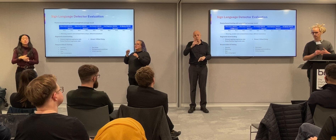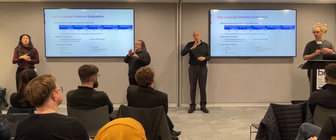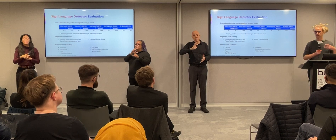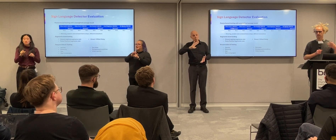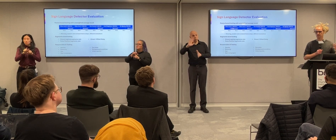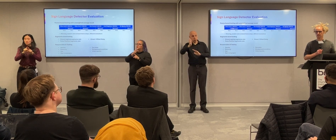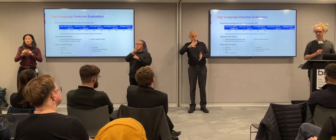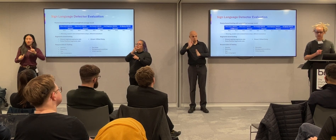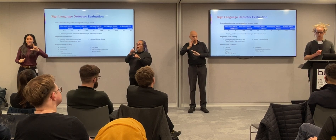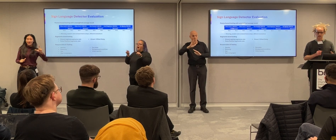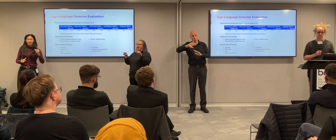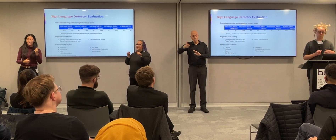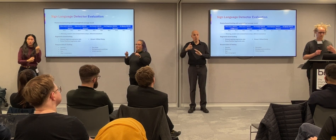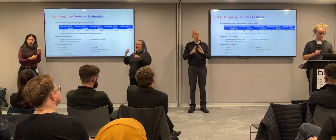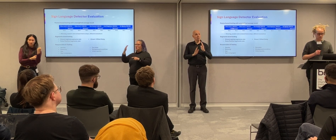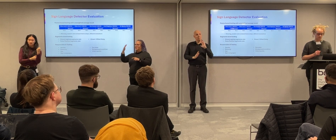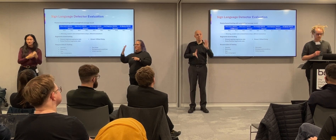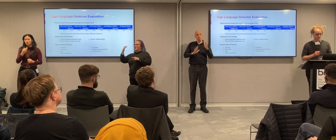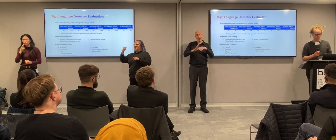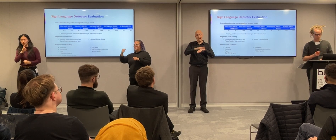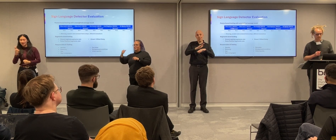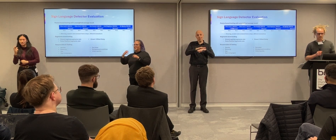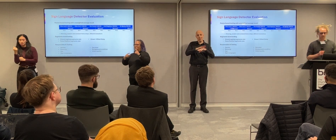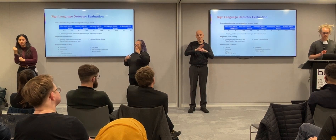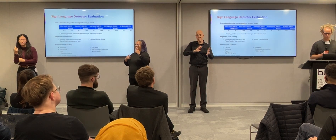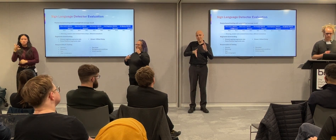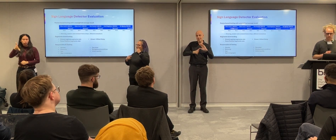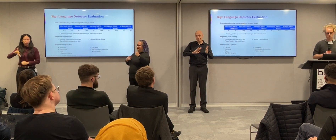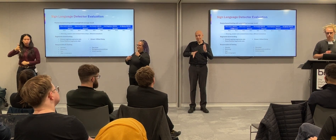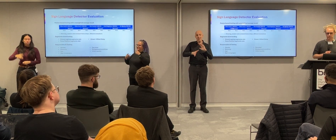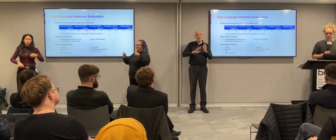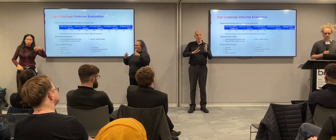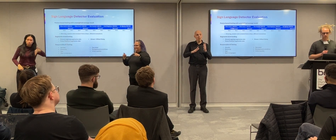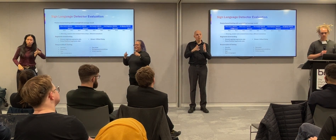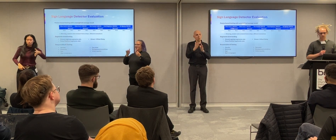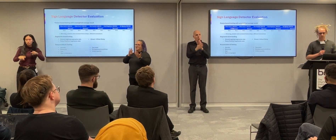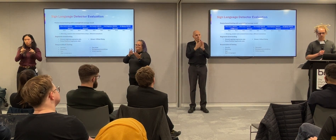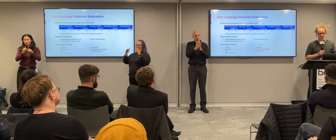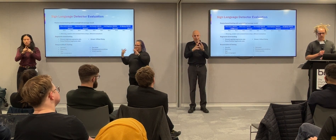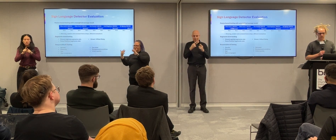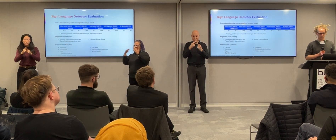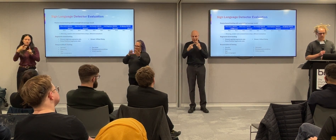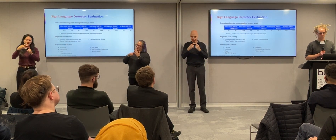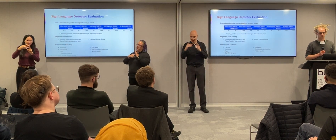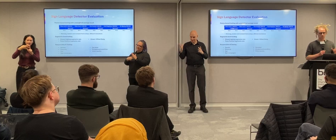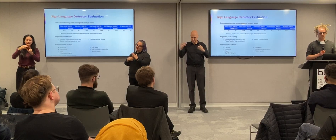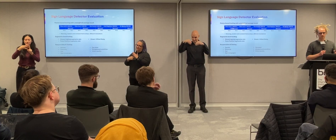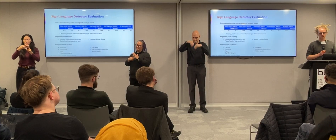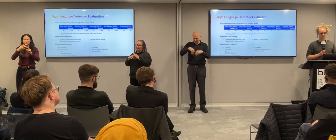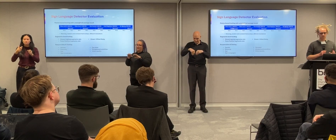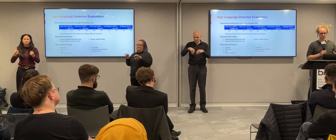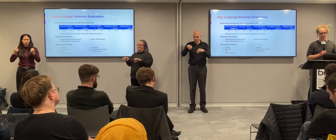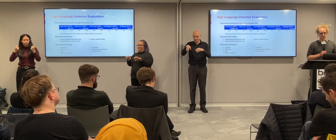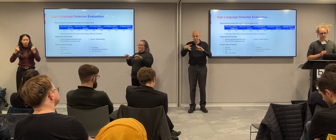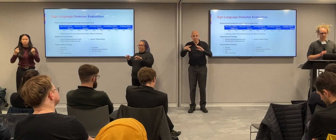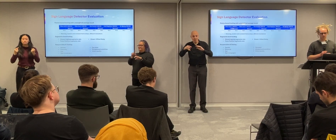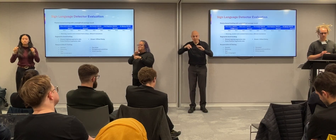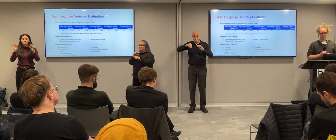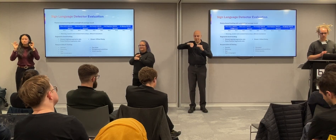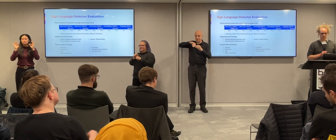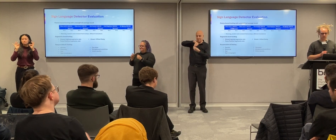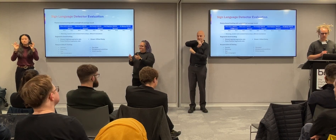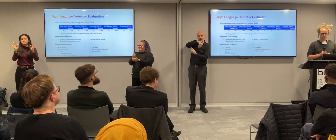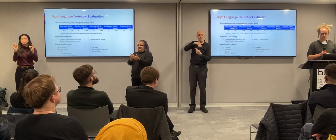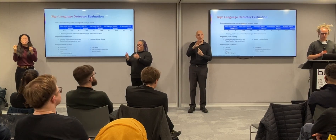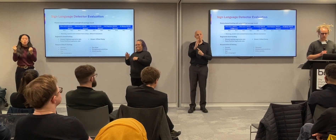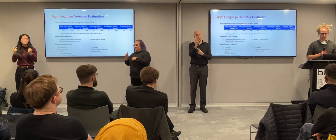people in the same way. So we mirrored the data sets and ensured that the performance kind of is